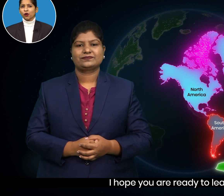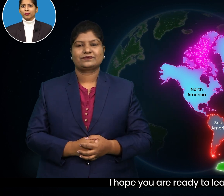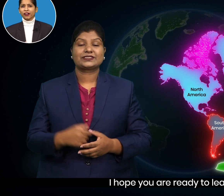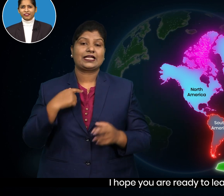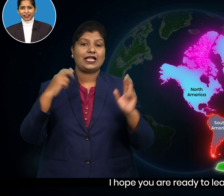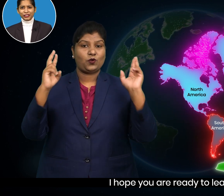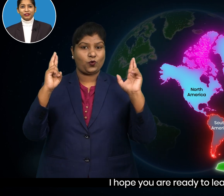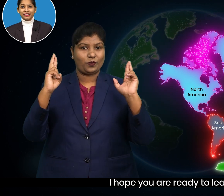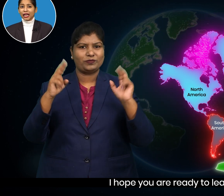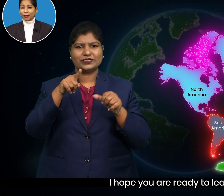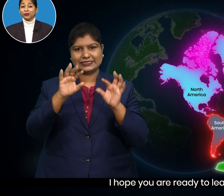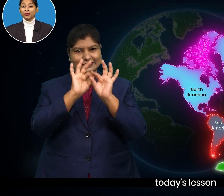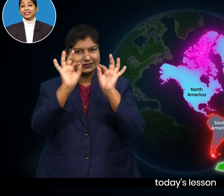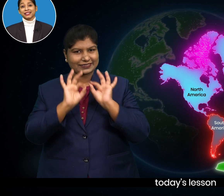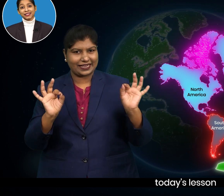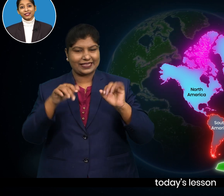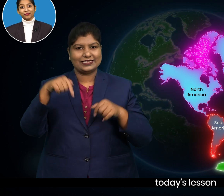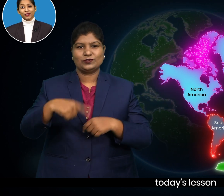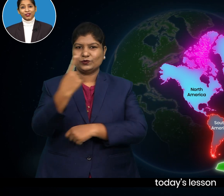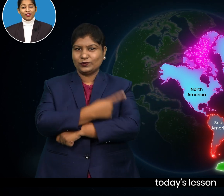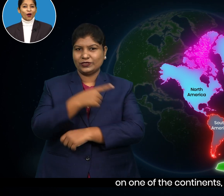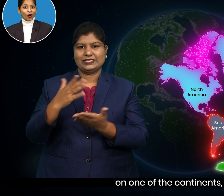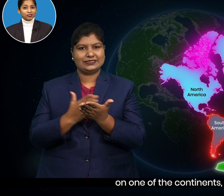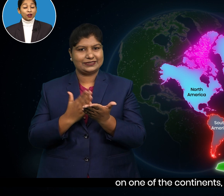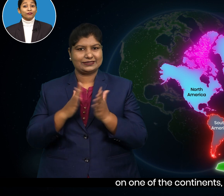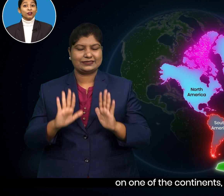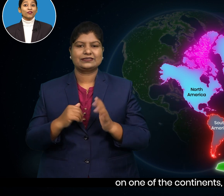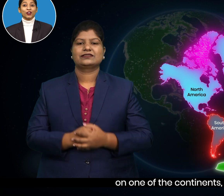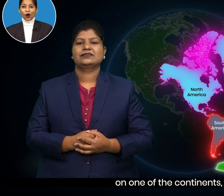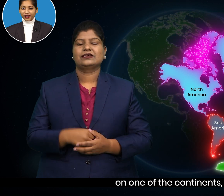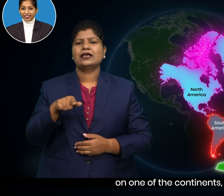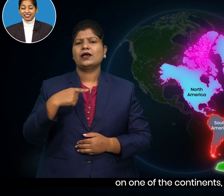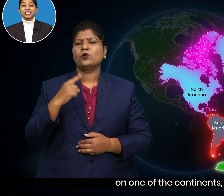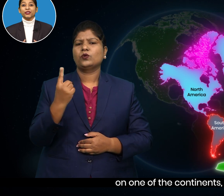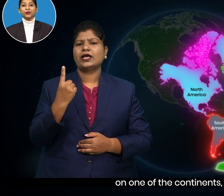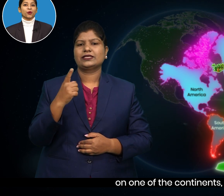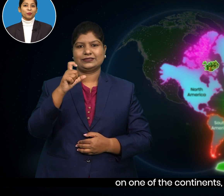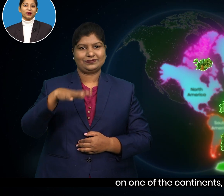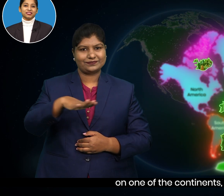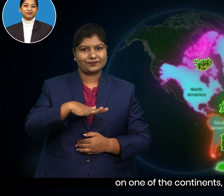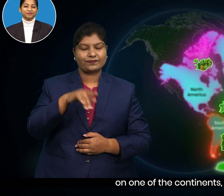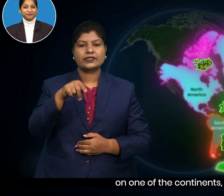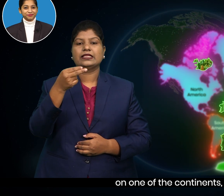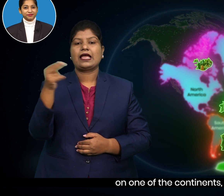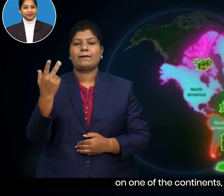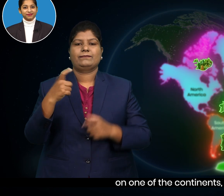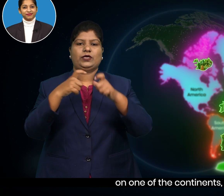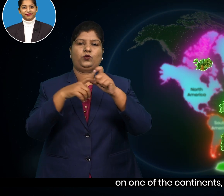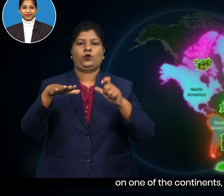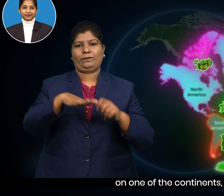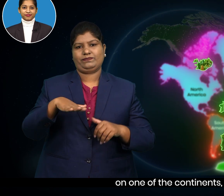I hope you are ready to learn about today's lesson on one of the continents, Europe.